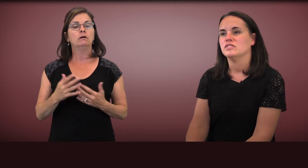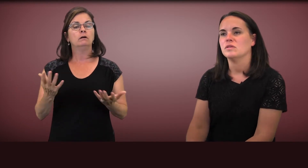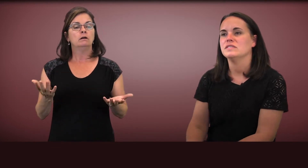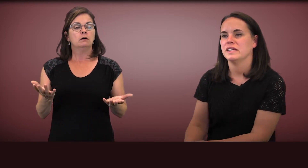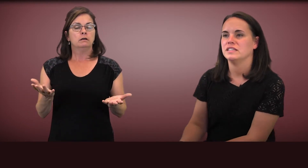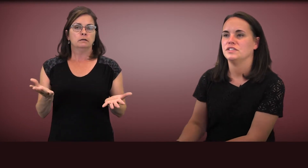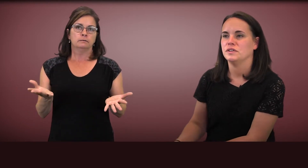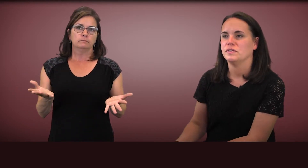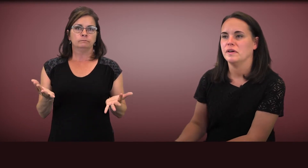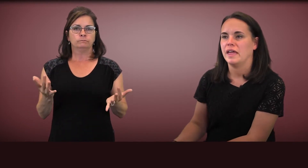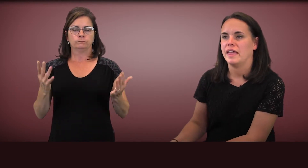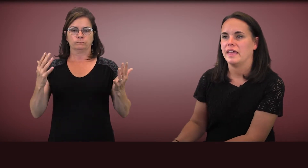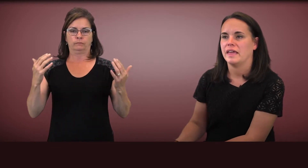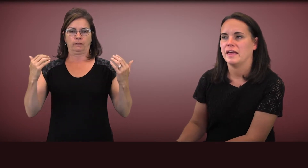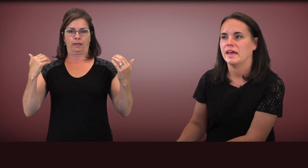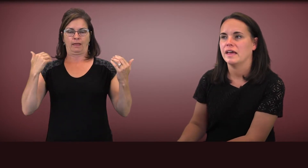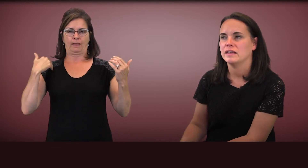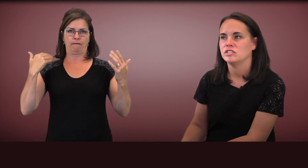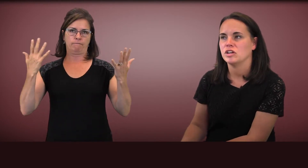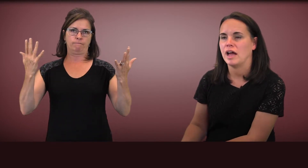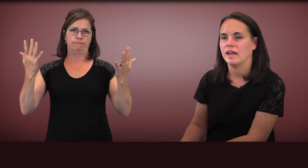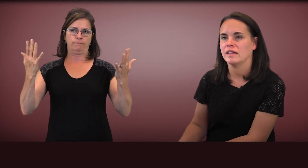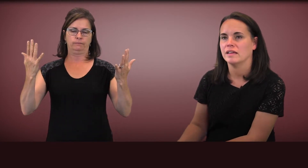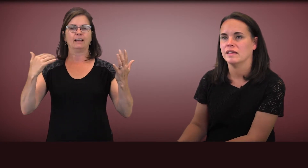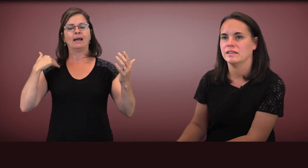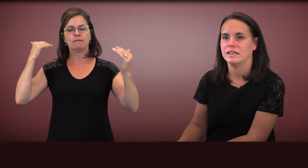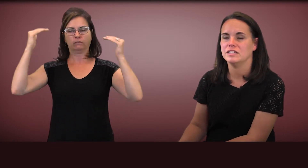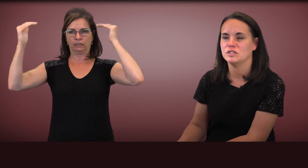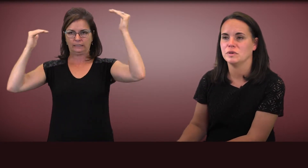bringing an adult into a